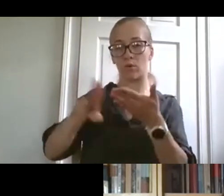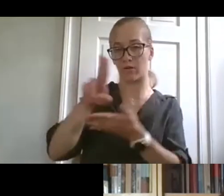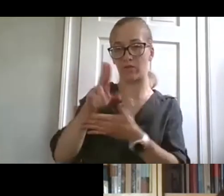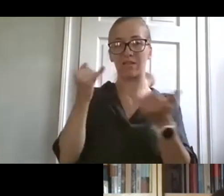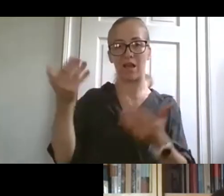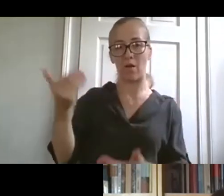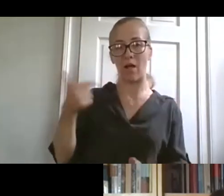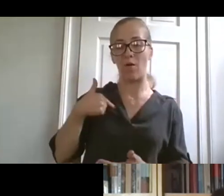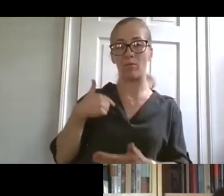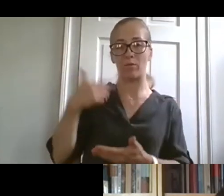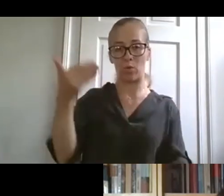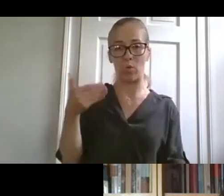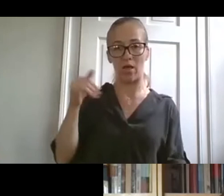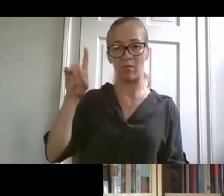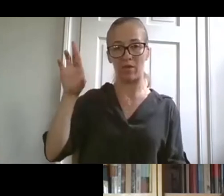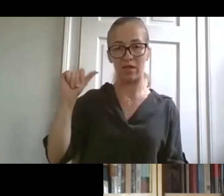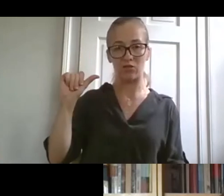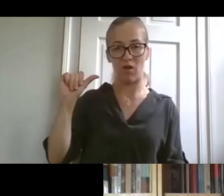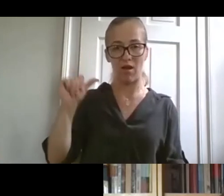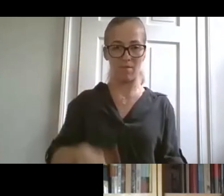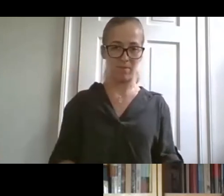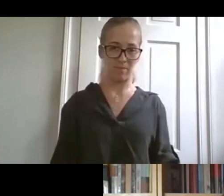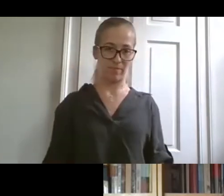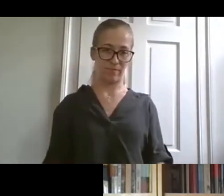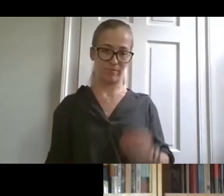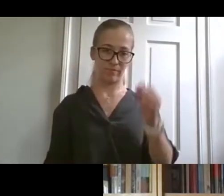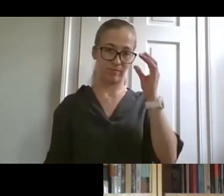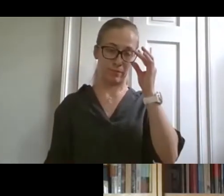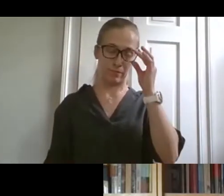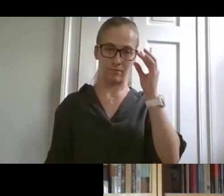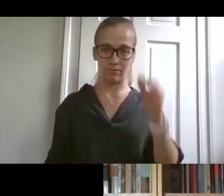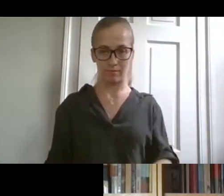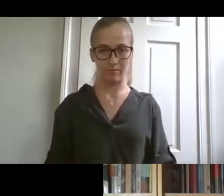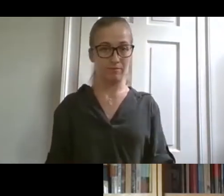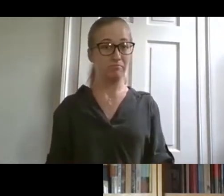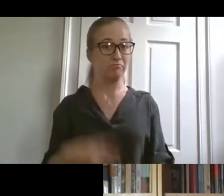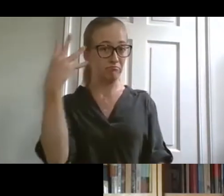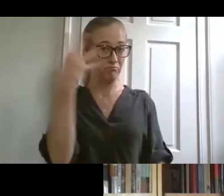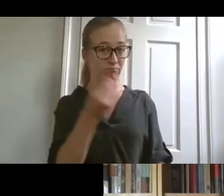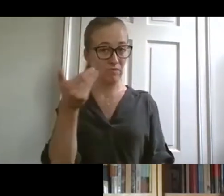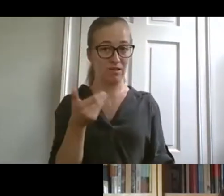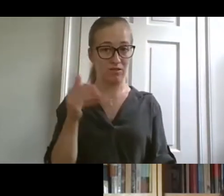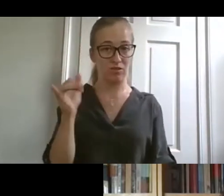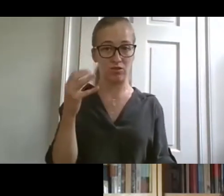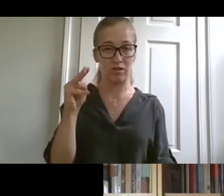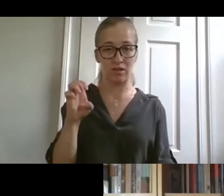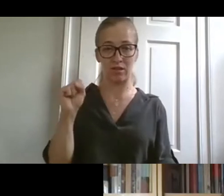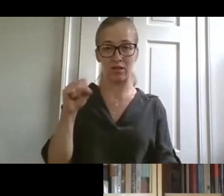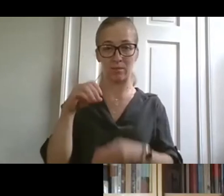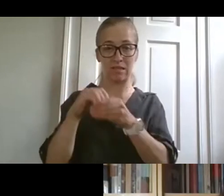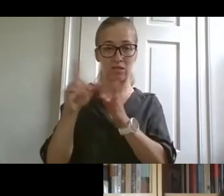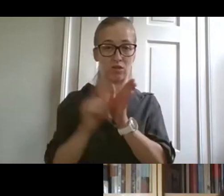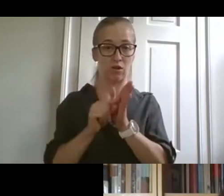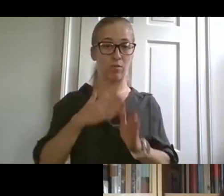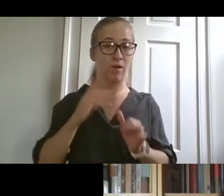Novey. Thank you. What a lovely intro. And James put it in the note. My